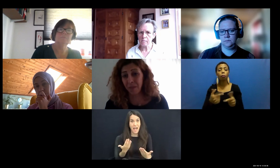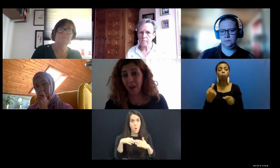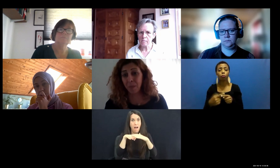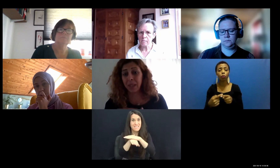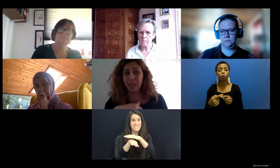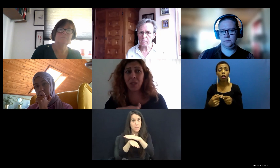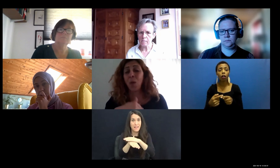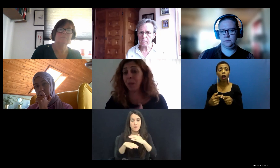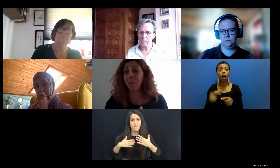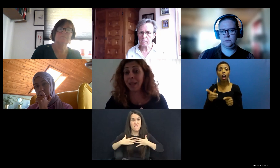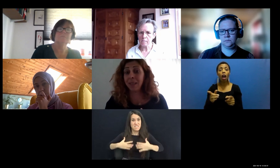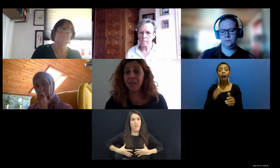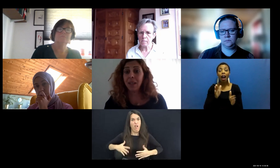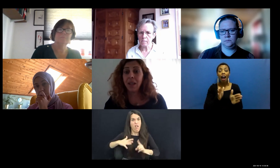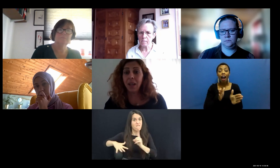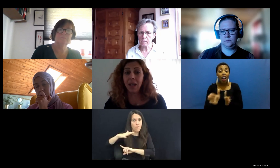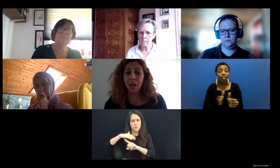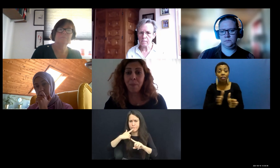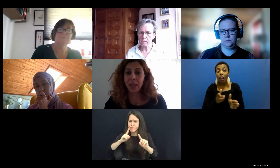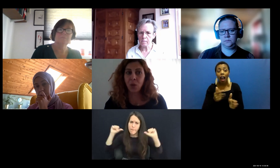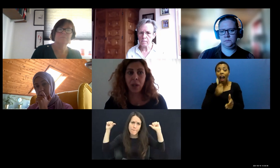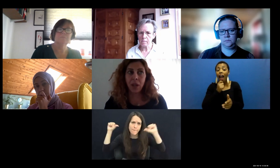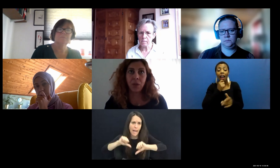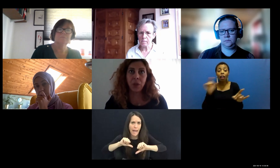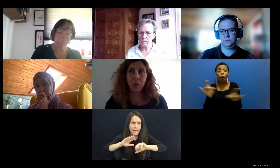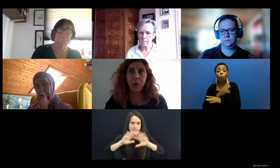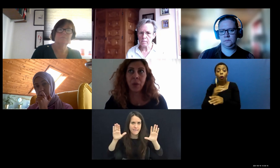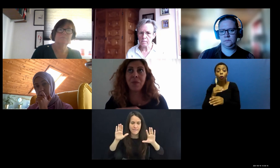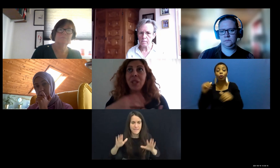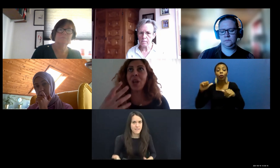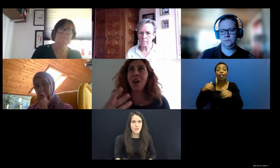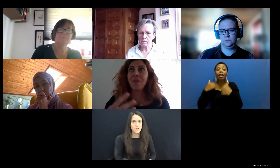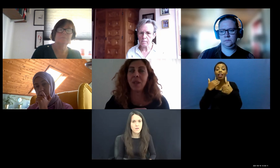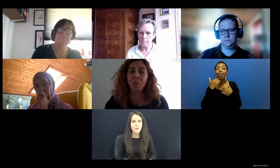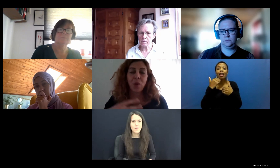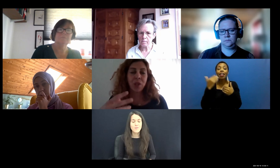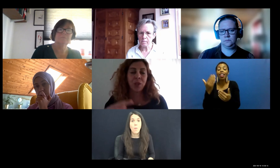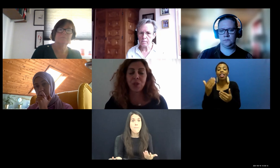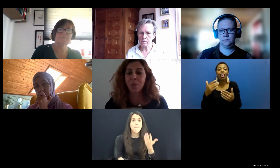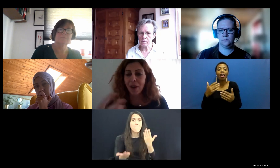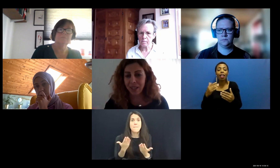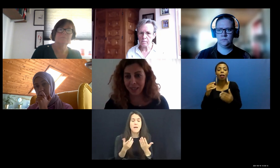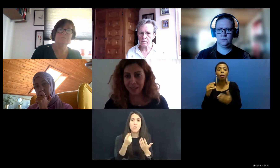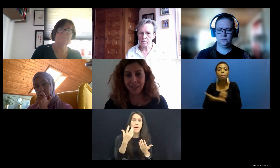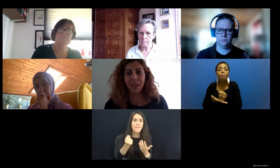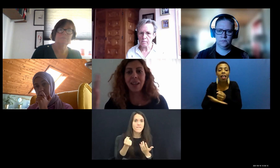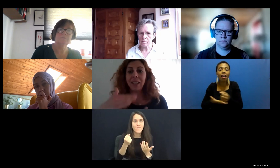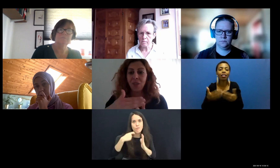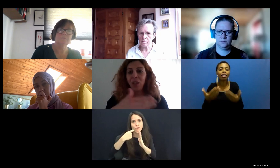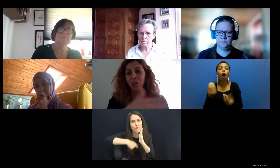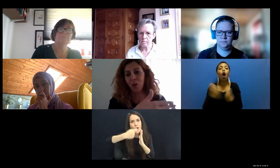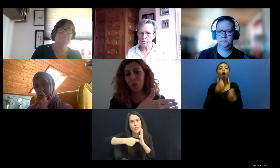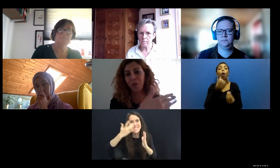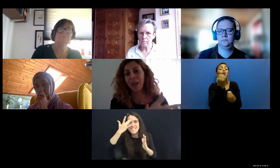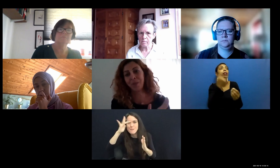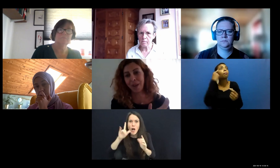physical environment is quite bad. So I cannot, you know, even if you have a project on smart cities, you can